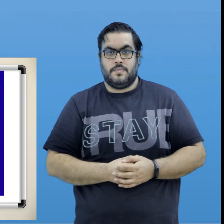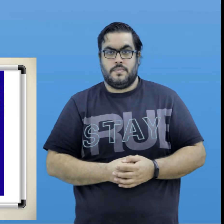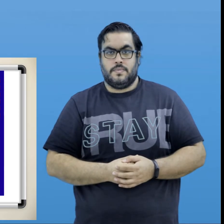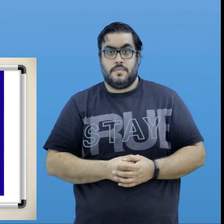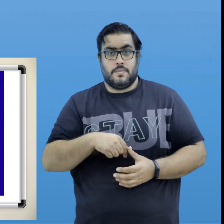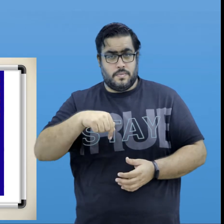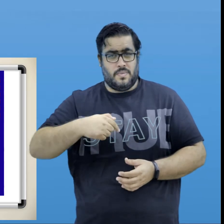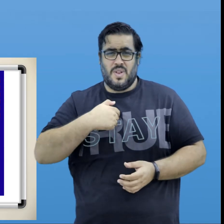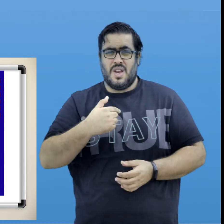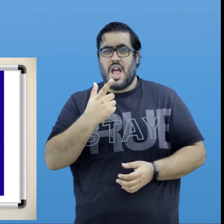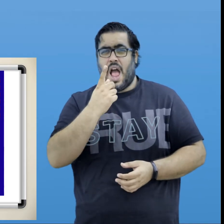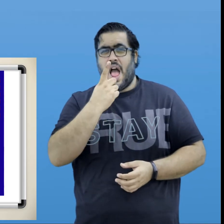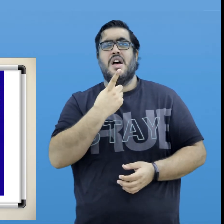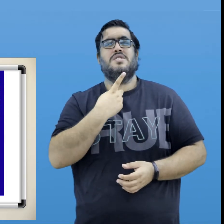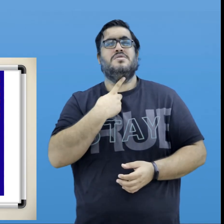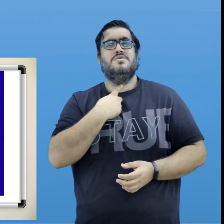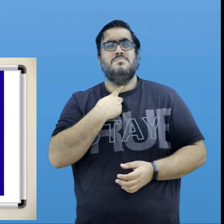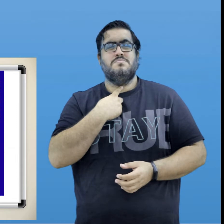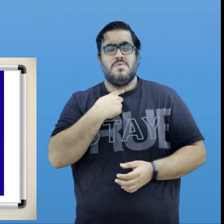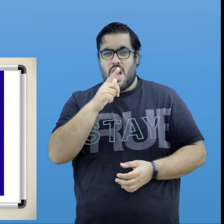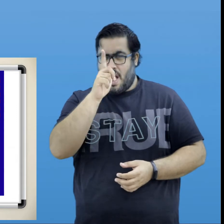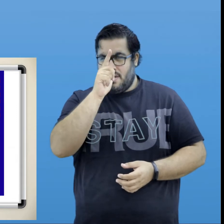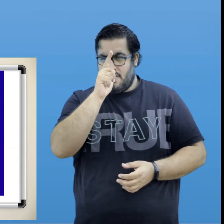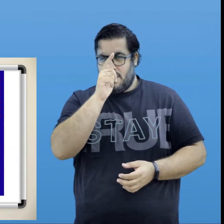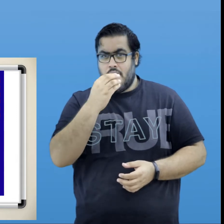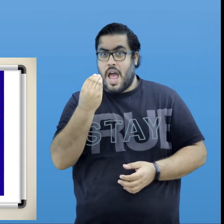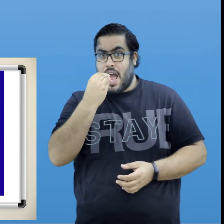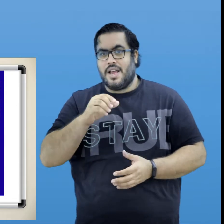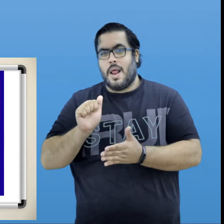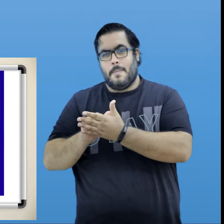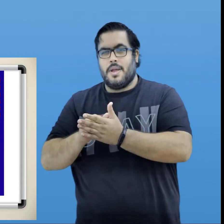So I prefer homemade food because it is healthy